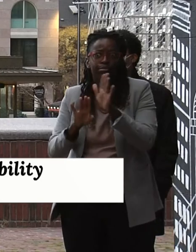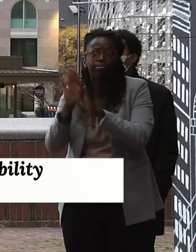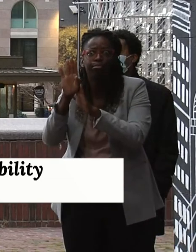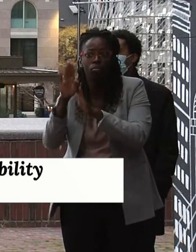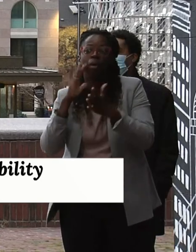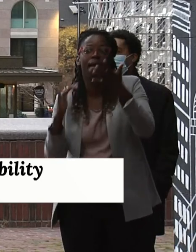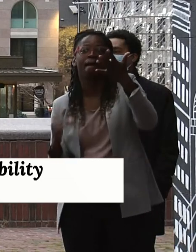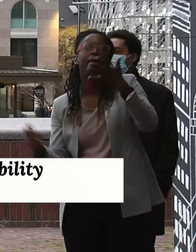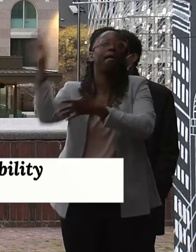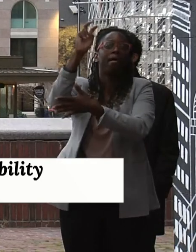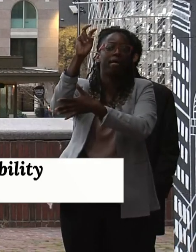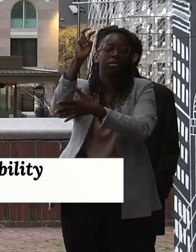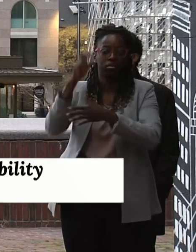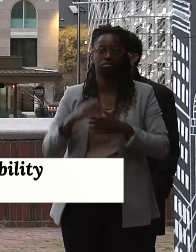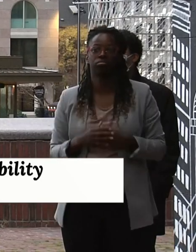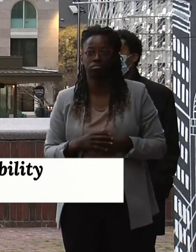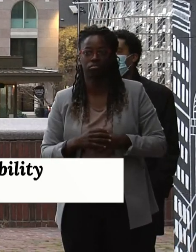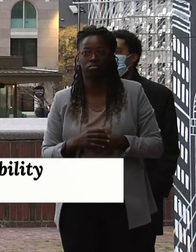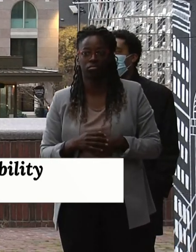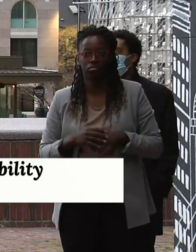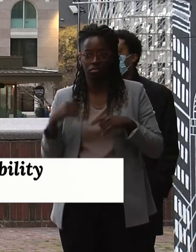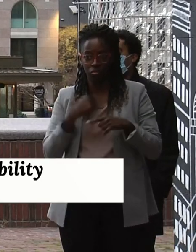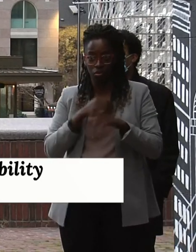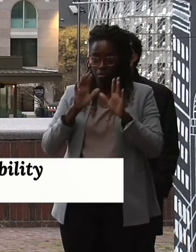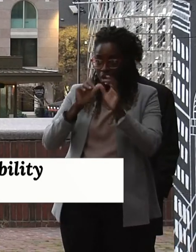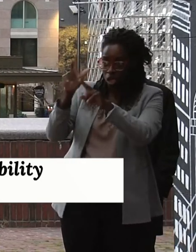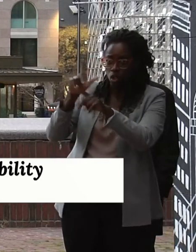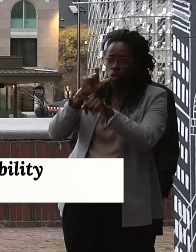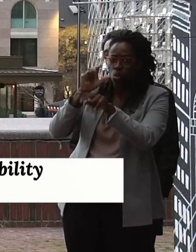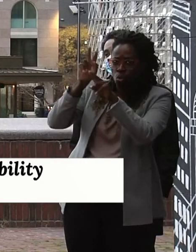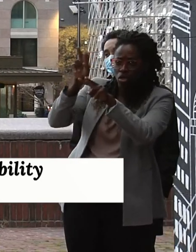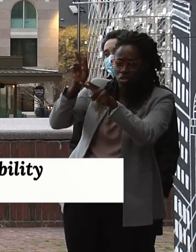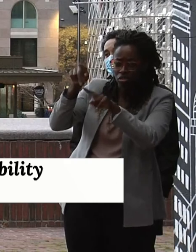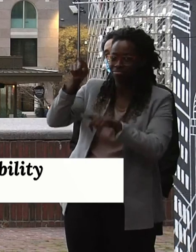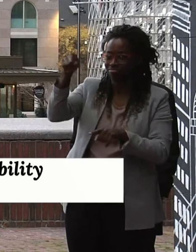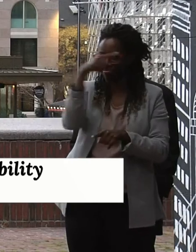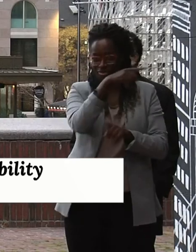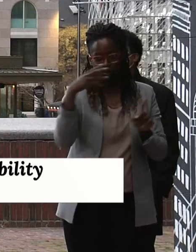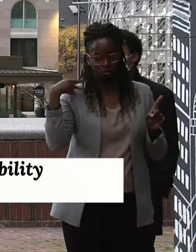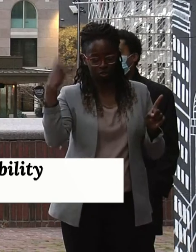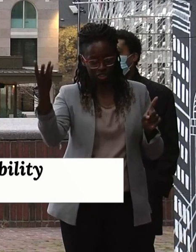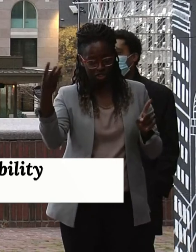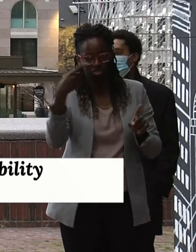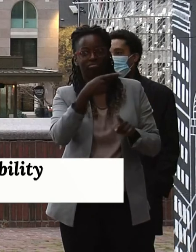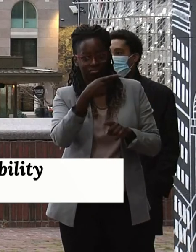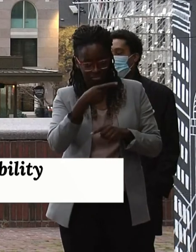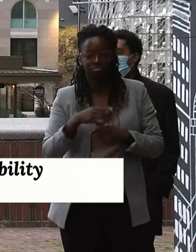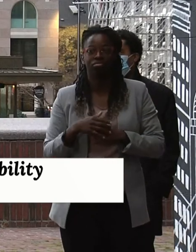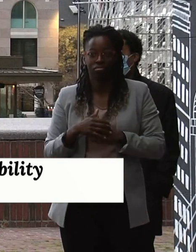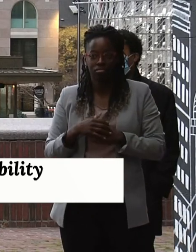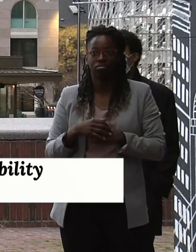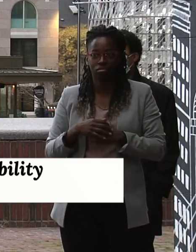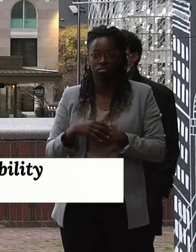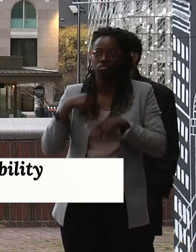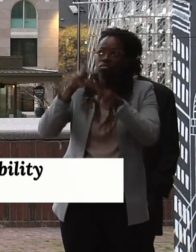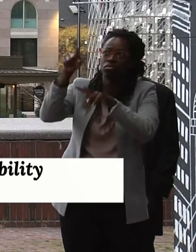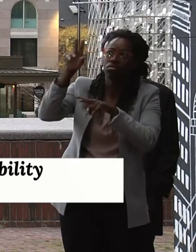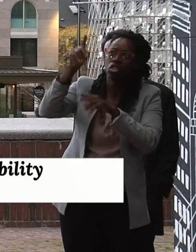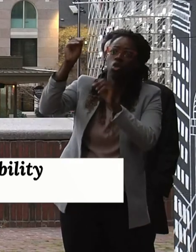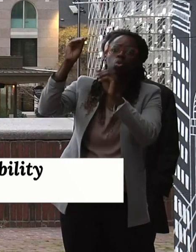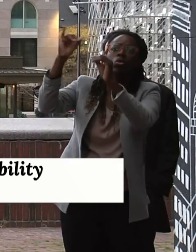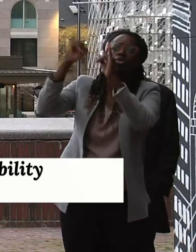240,000 people in Americans have lost their life due to COVID-19 with zero direction from the White House, and still no direction. The President of the United States hasn't shown his face in